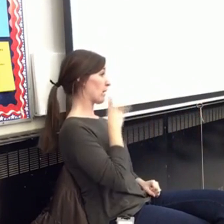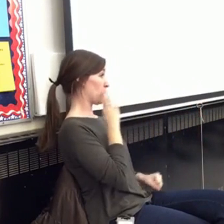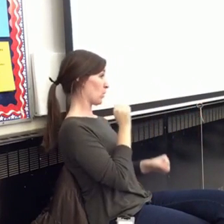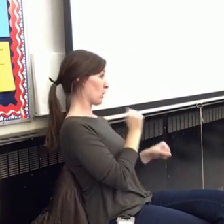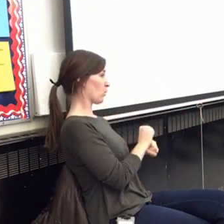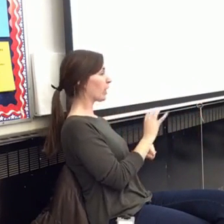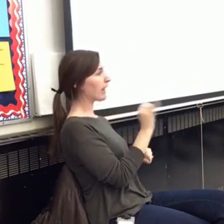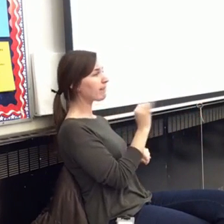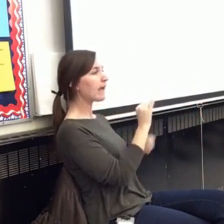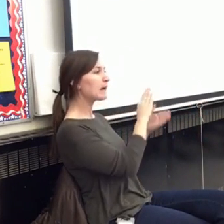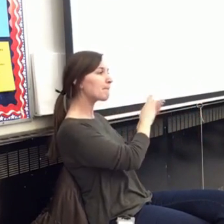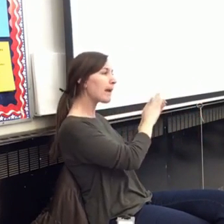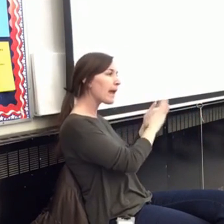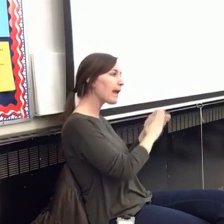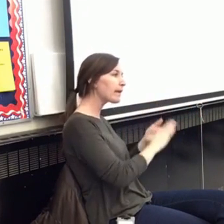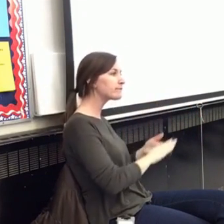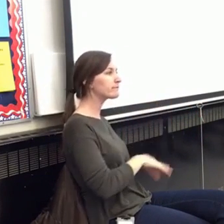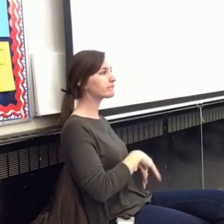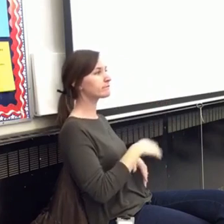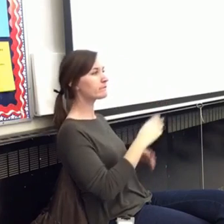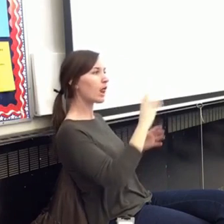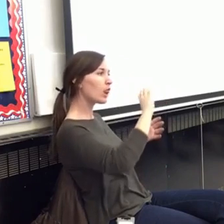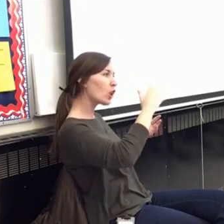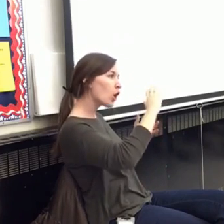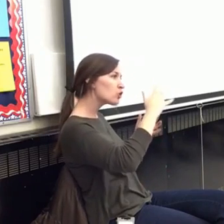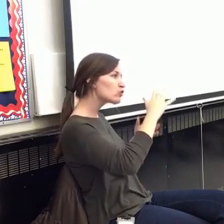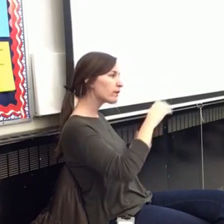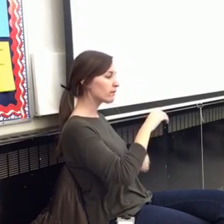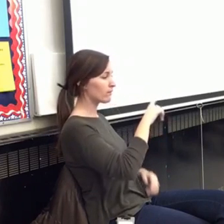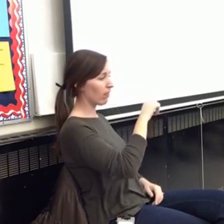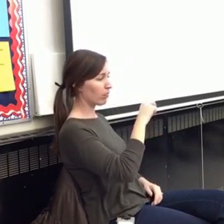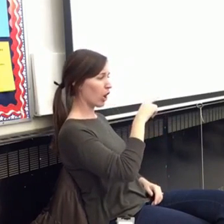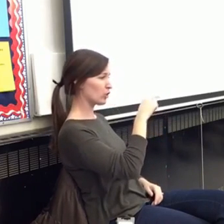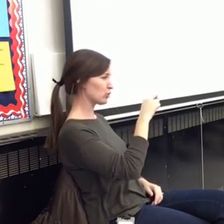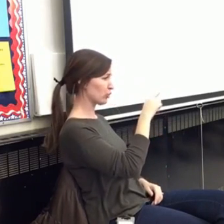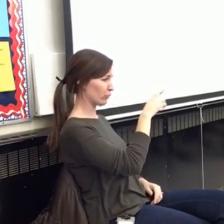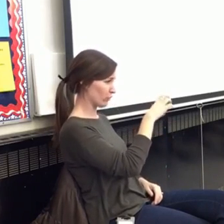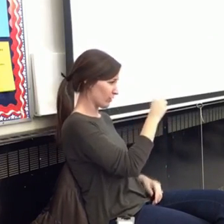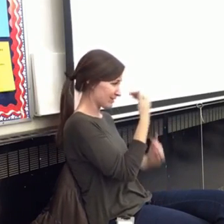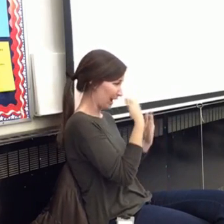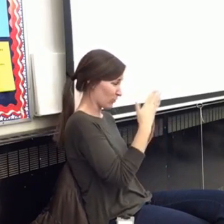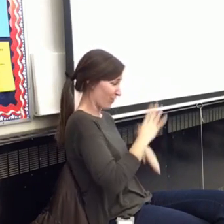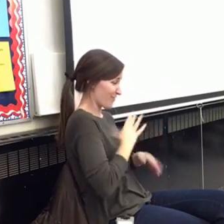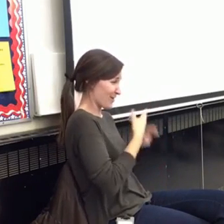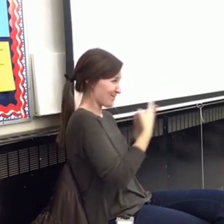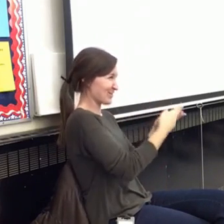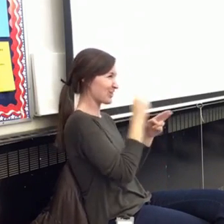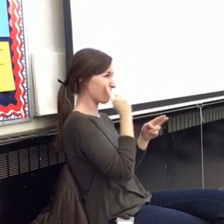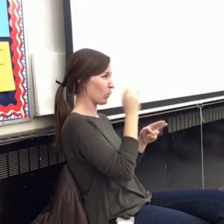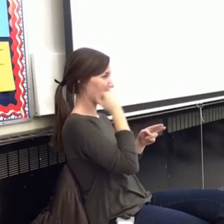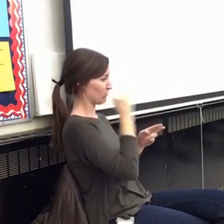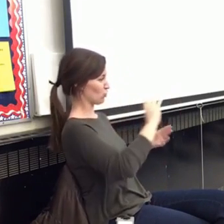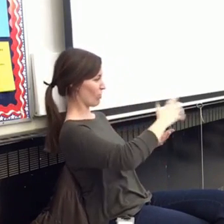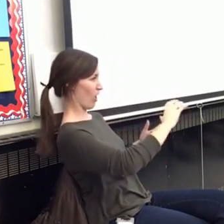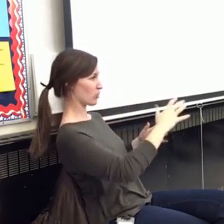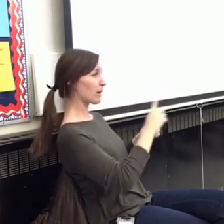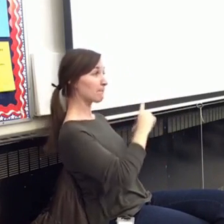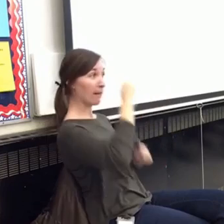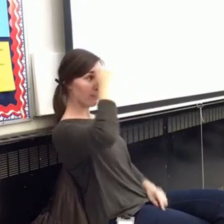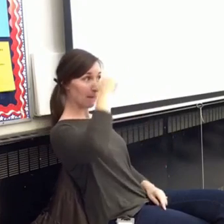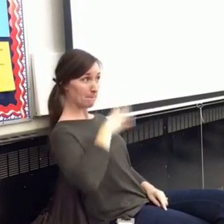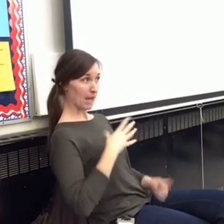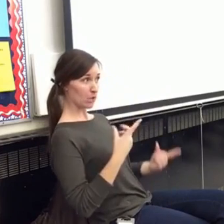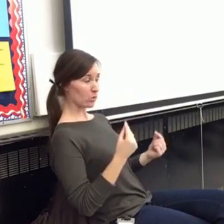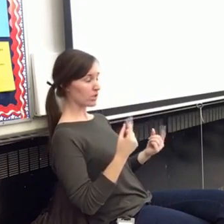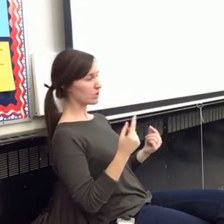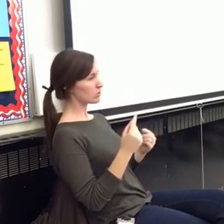such as maids, laundresses, which I don't know if that's an actual word, launderers, okay? But they're going to go to work, but the men in particular are